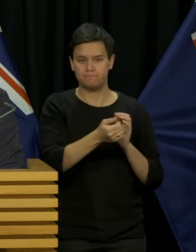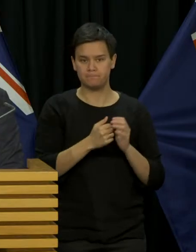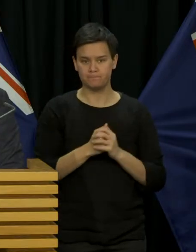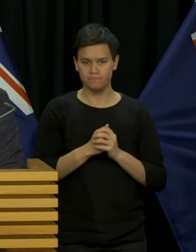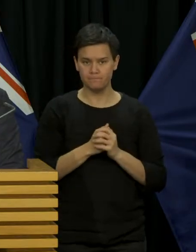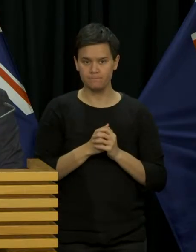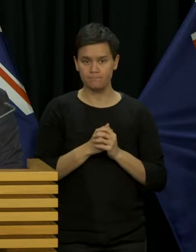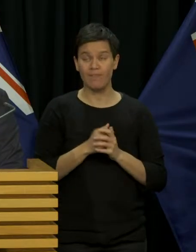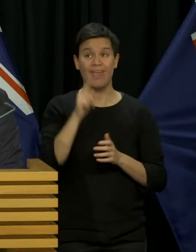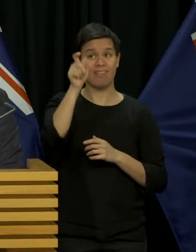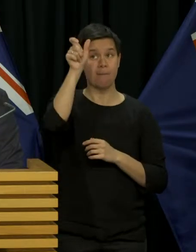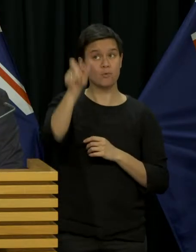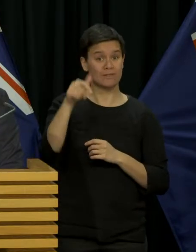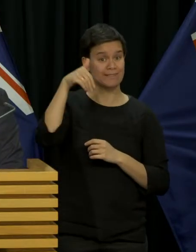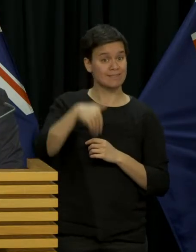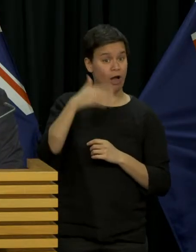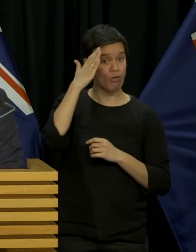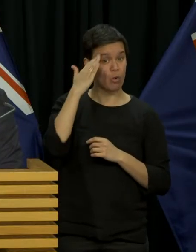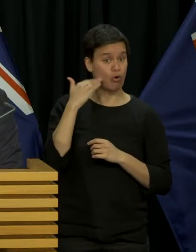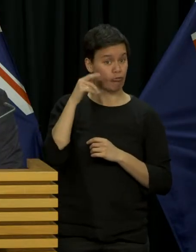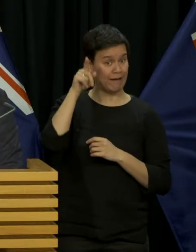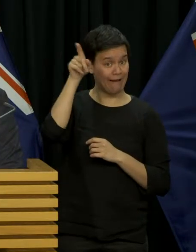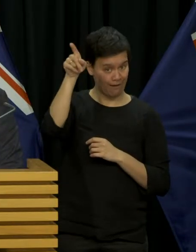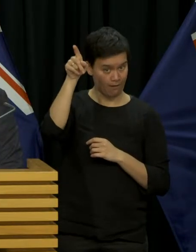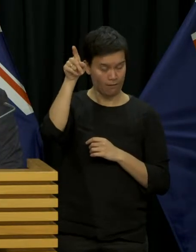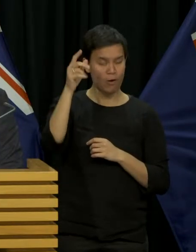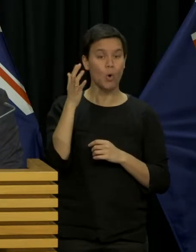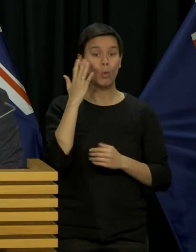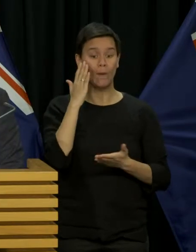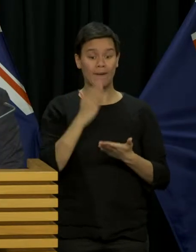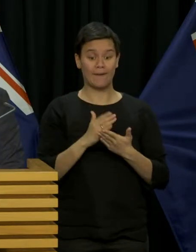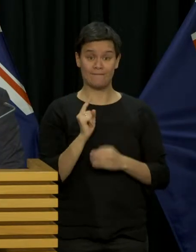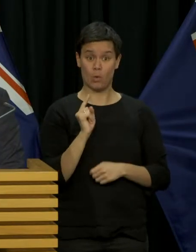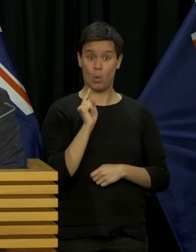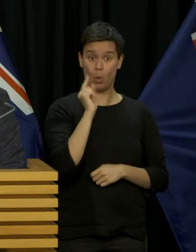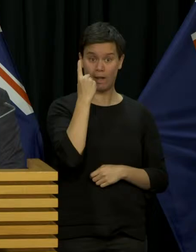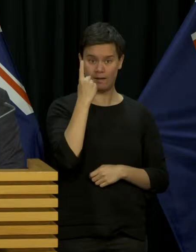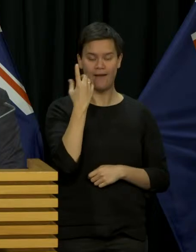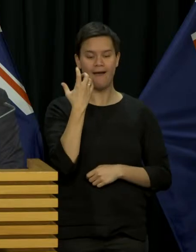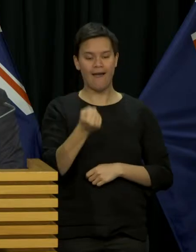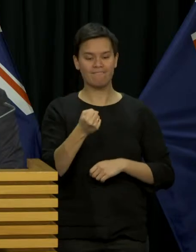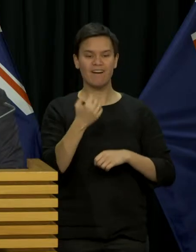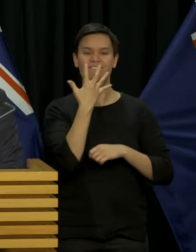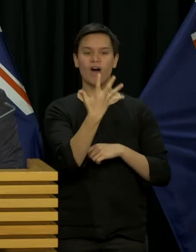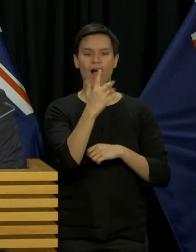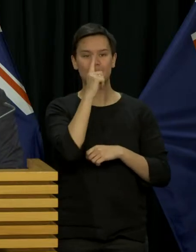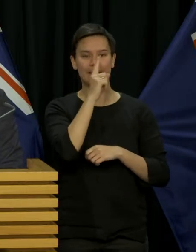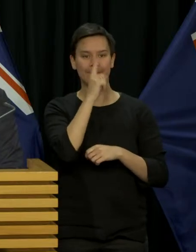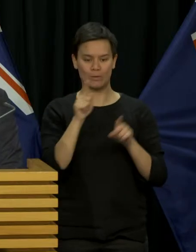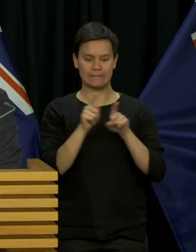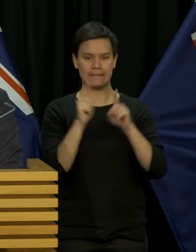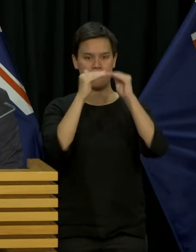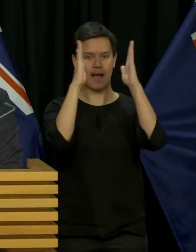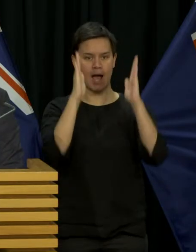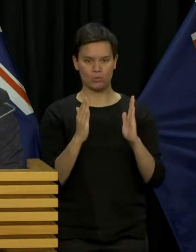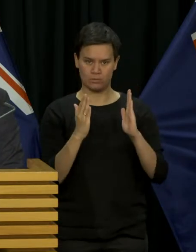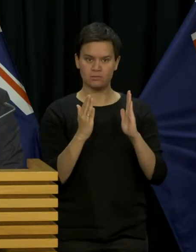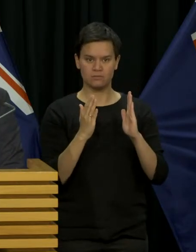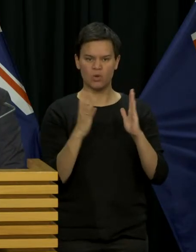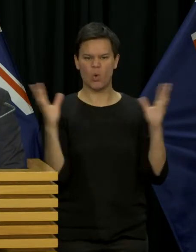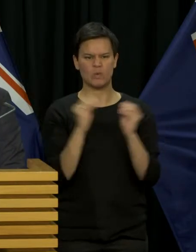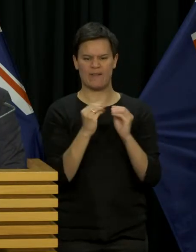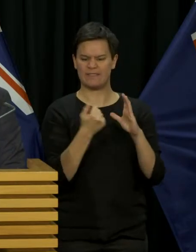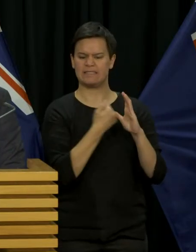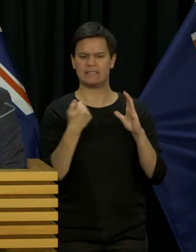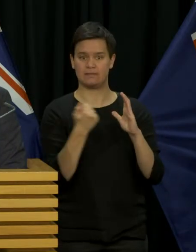contacts of the traveller that the traveller lived with whilst they were in Auckland have also been contacted. All of